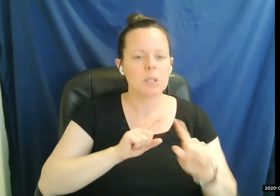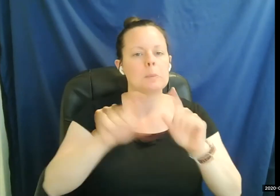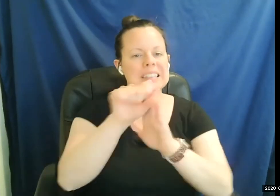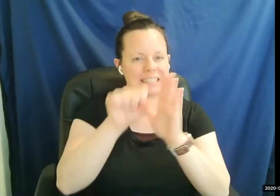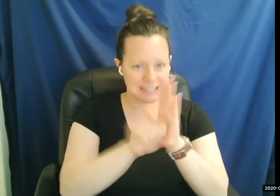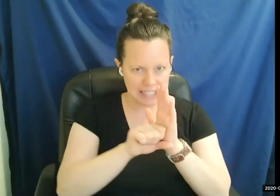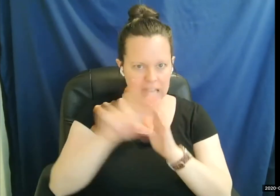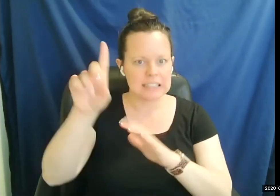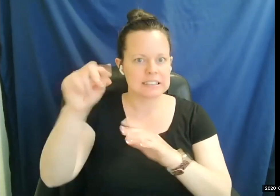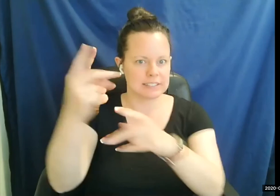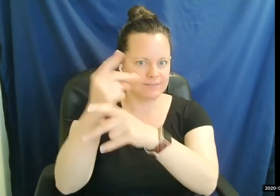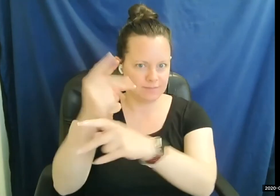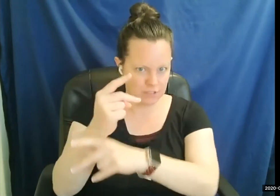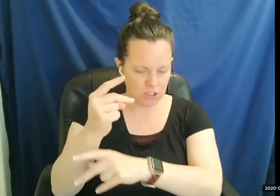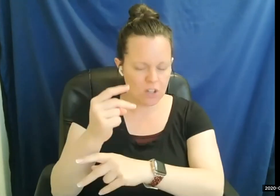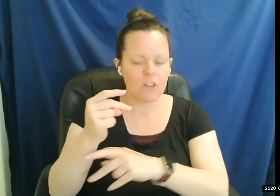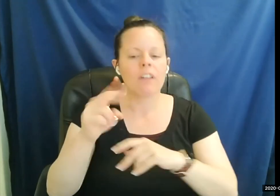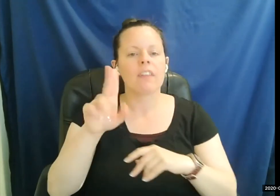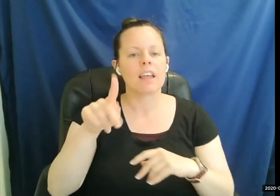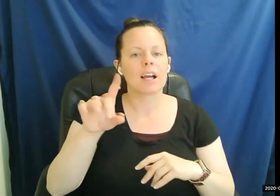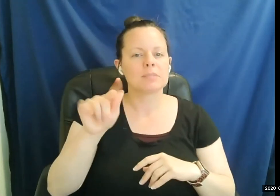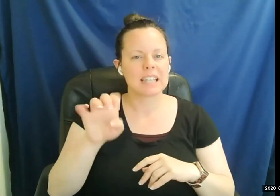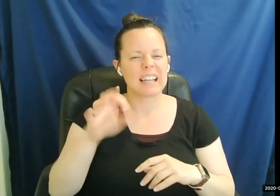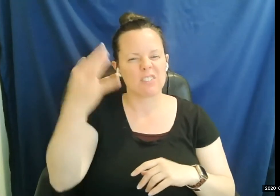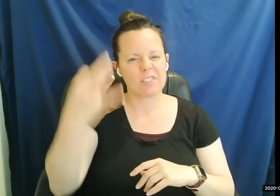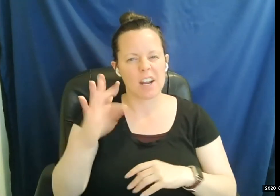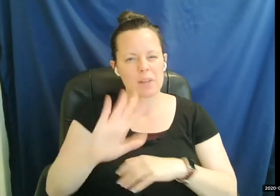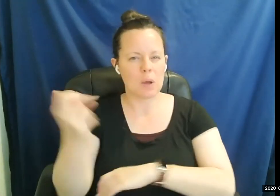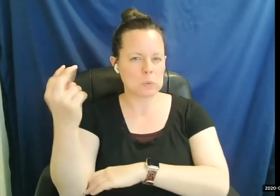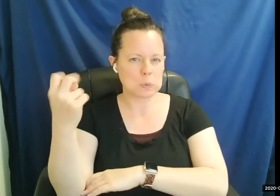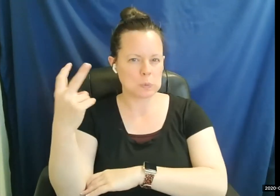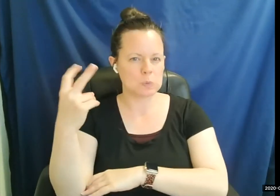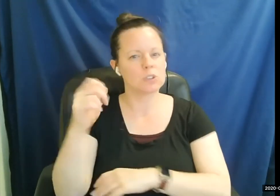they update it every Friday around noontime. It should be updated tomorrow.